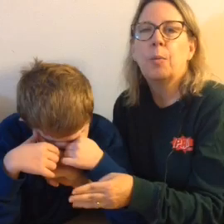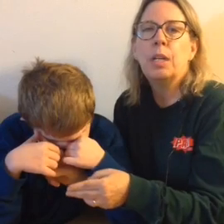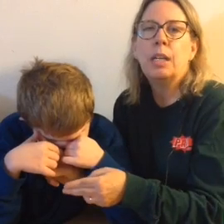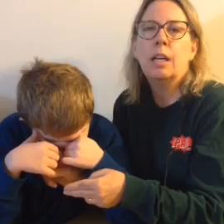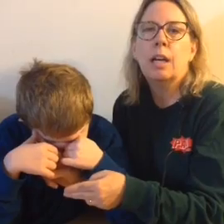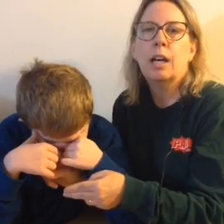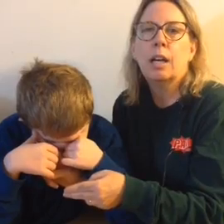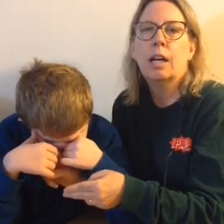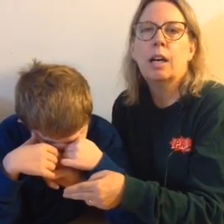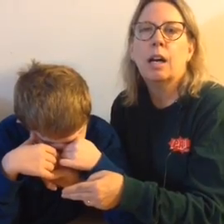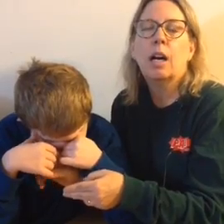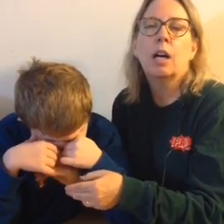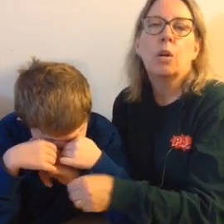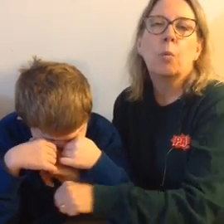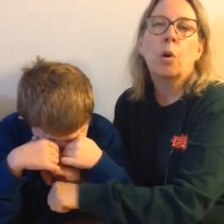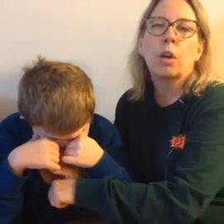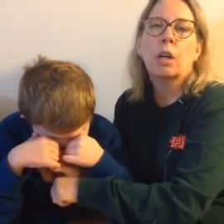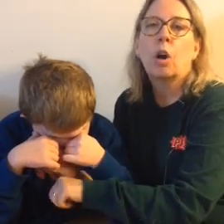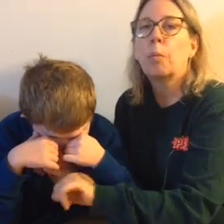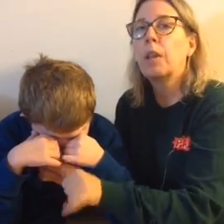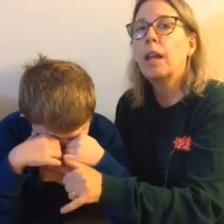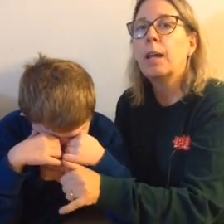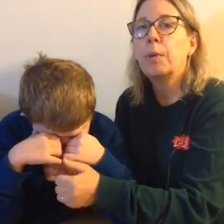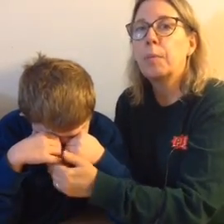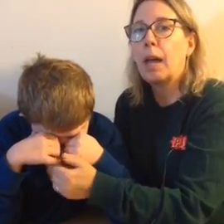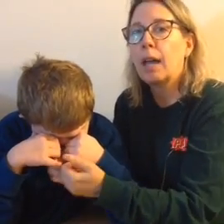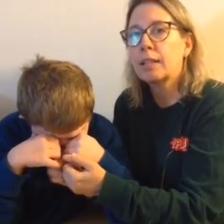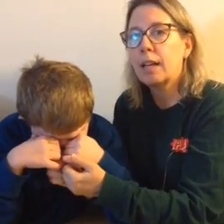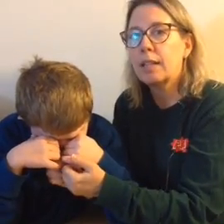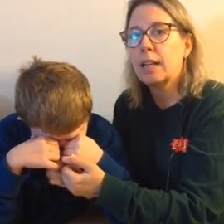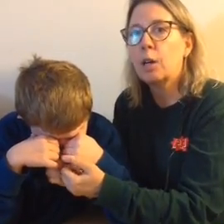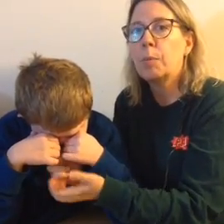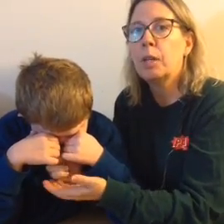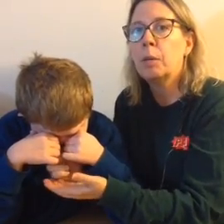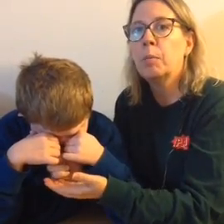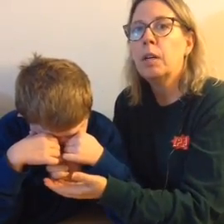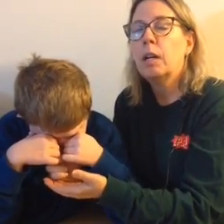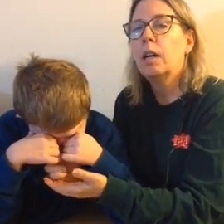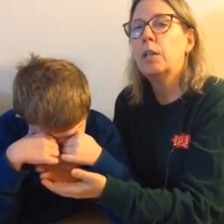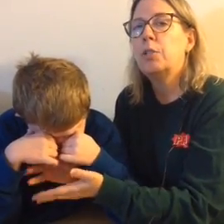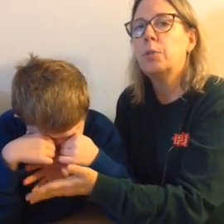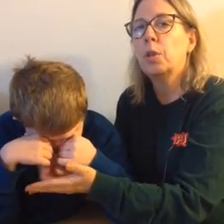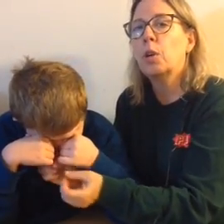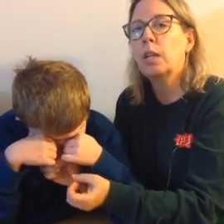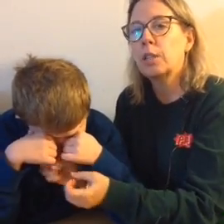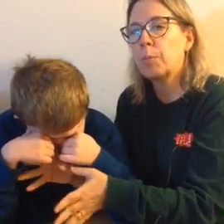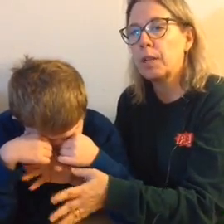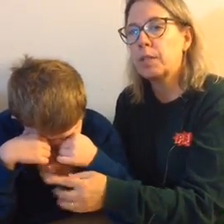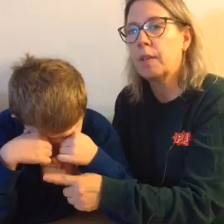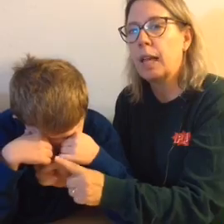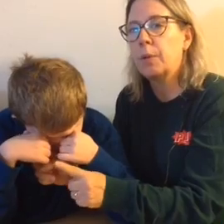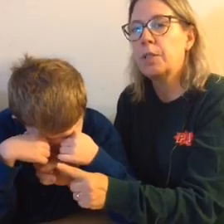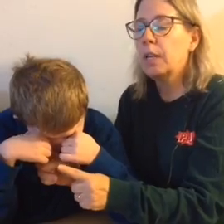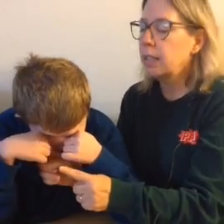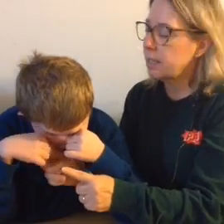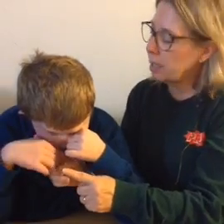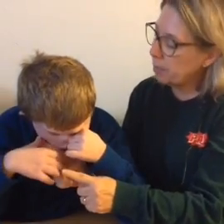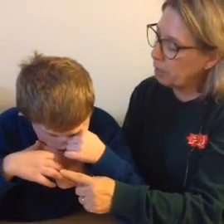We work or play with Max to help him to learn expressive language is something